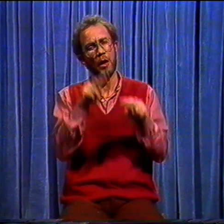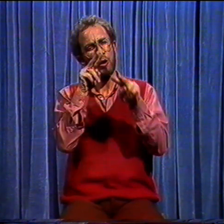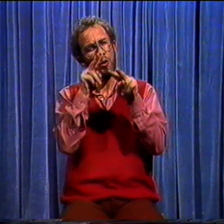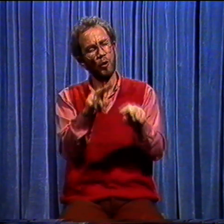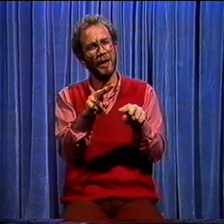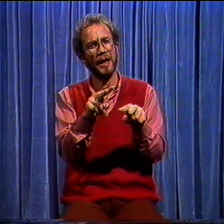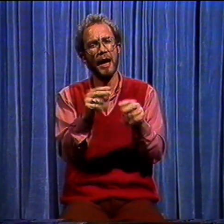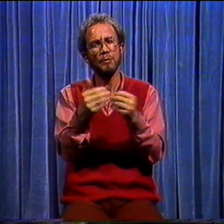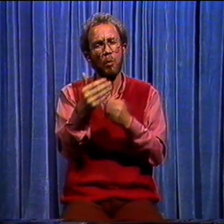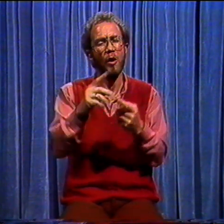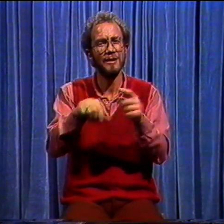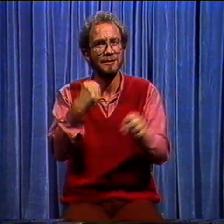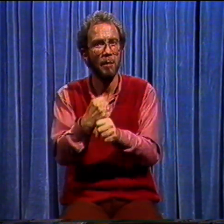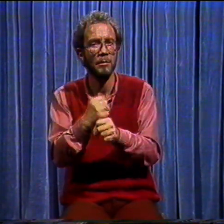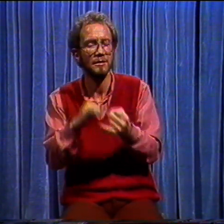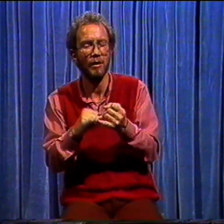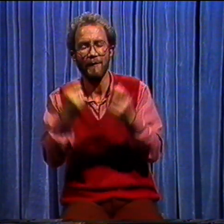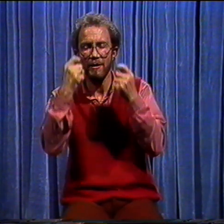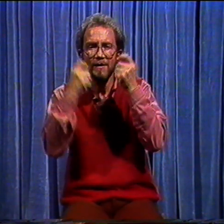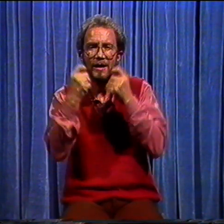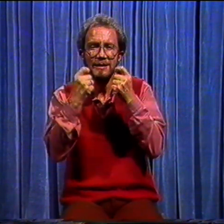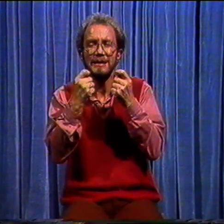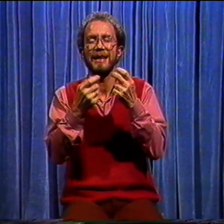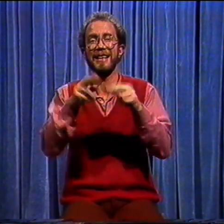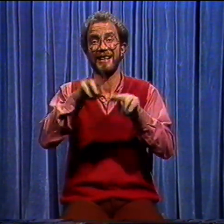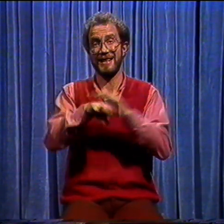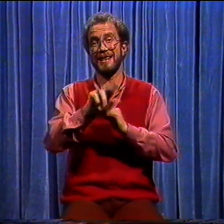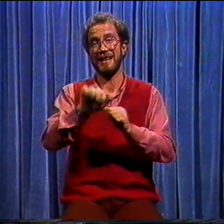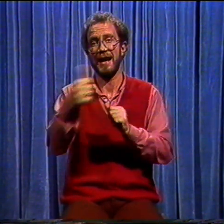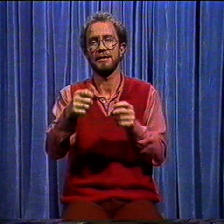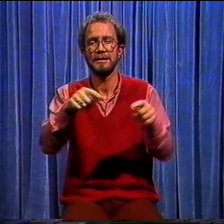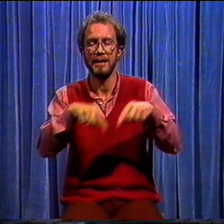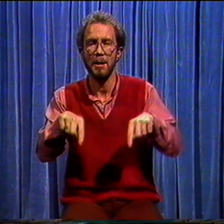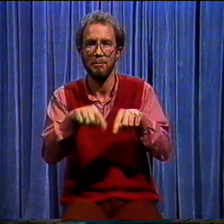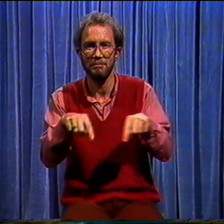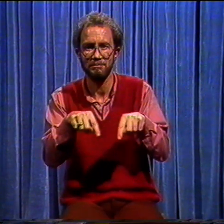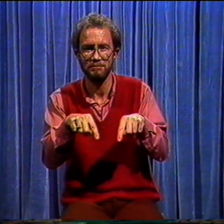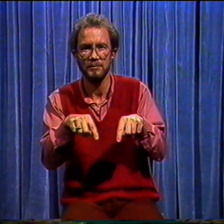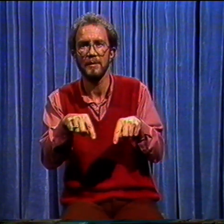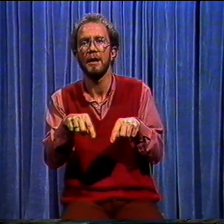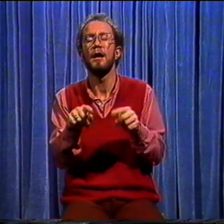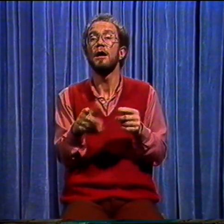We'll be looking at more examples of the face in the next tape.